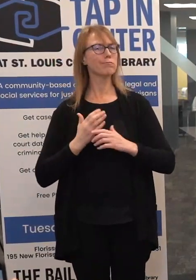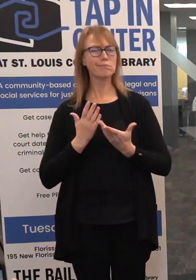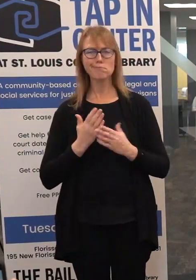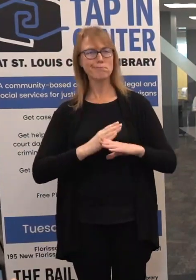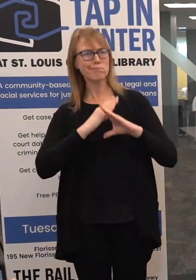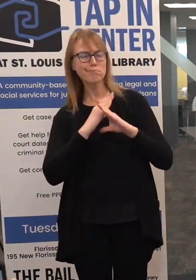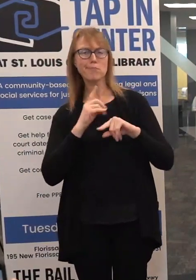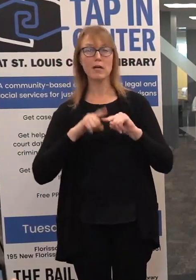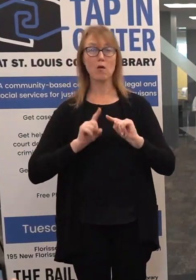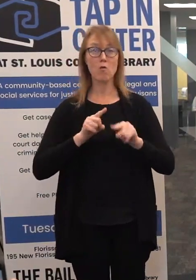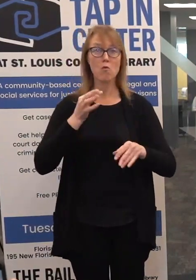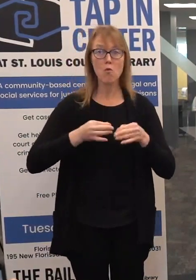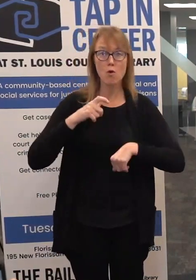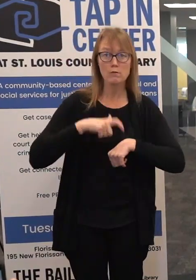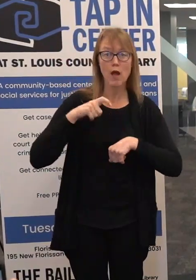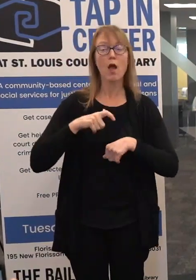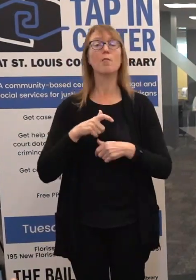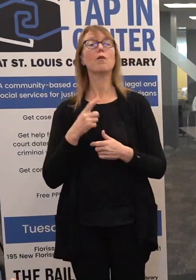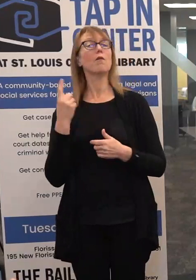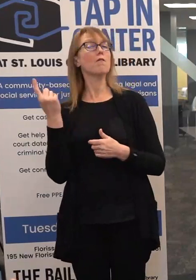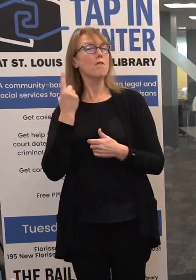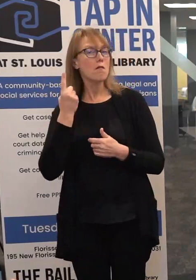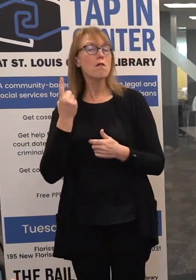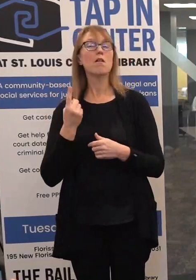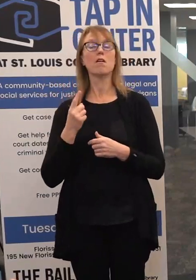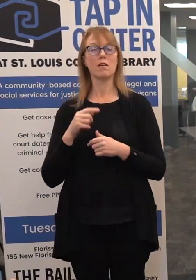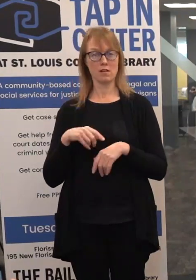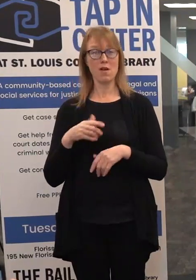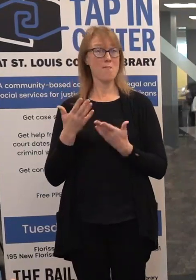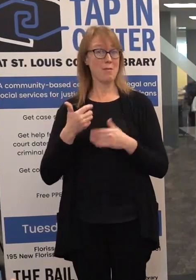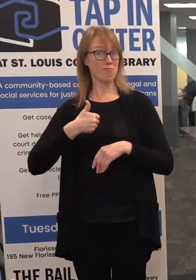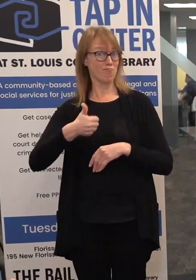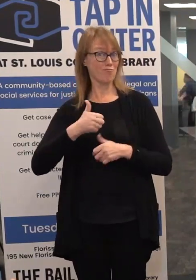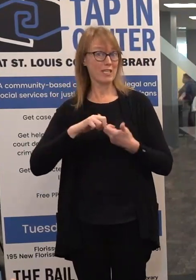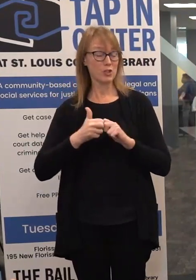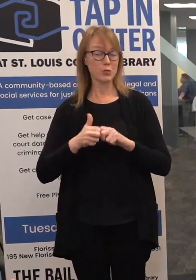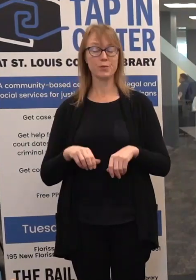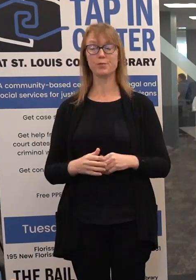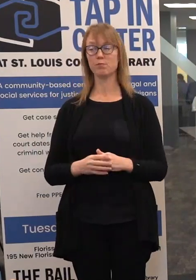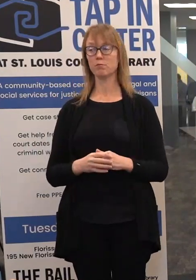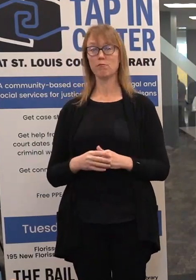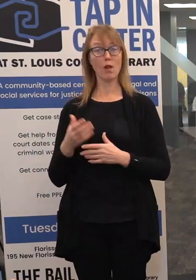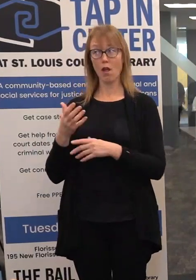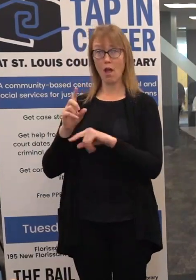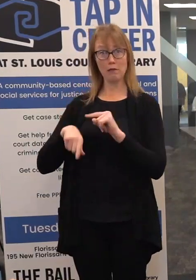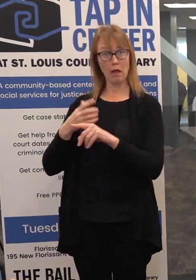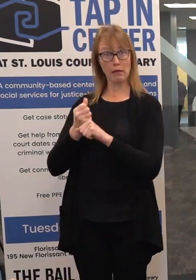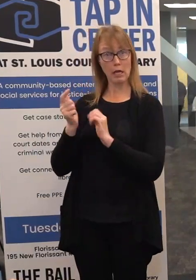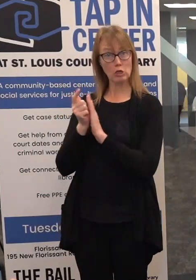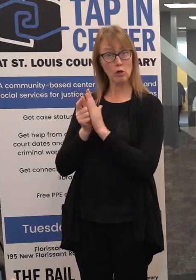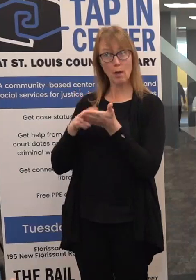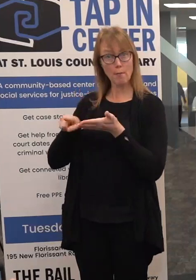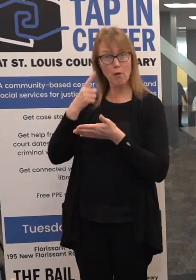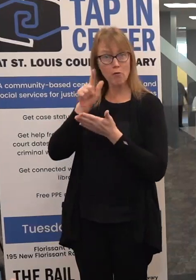pretrial conditions. This may be due to problems with transportation, with problems with access to an attorney, or